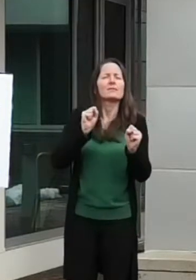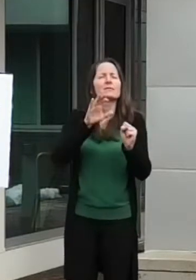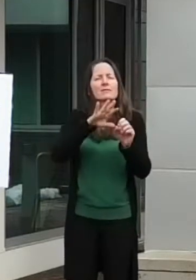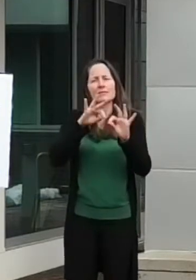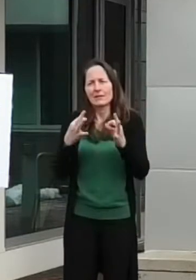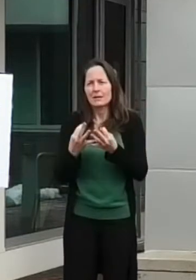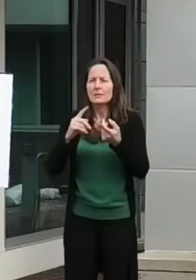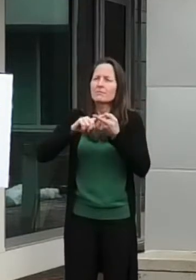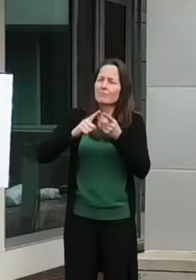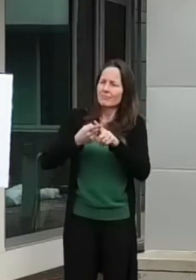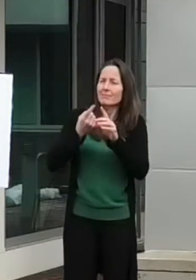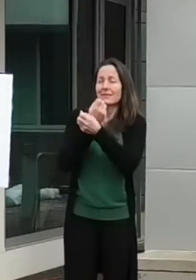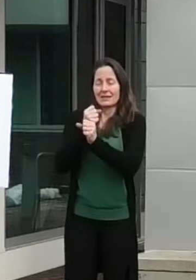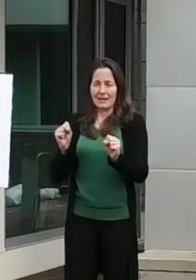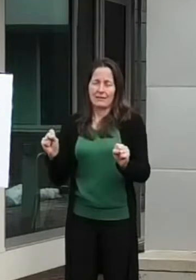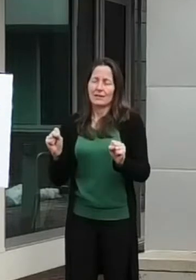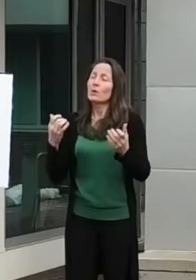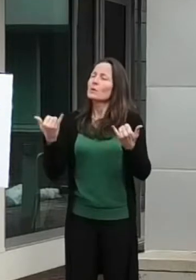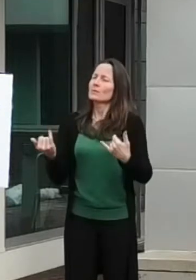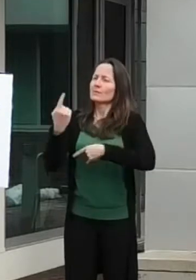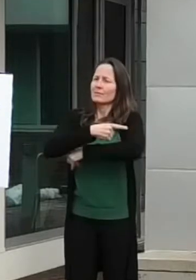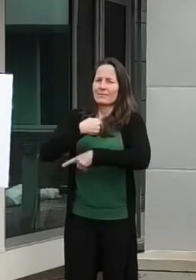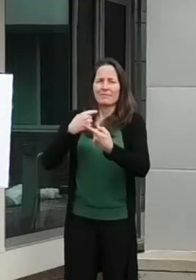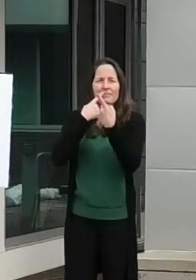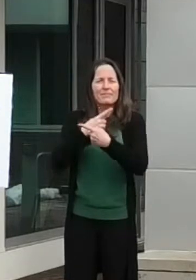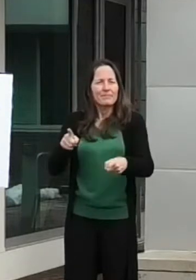Today I'm announcing the launch of our new